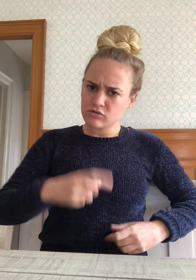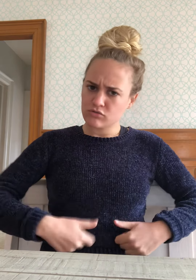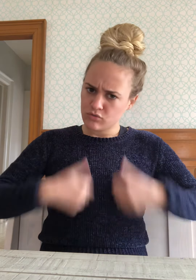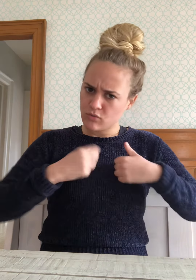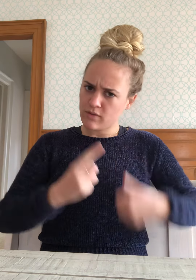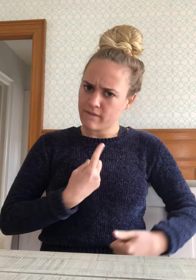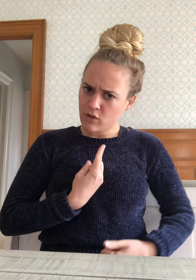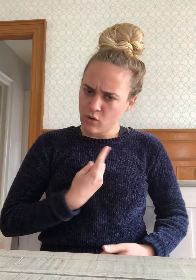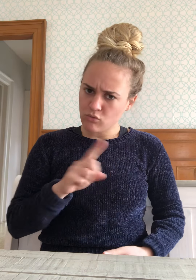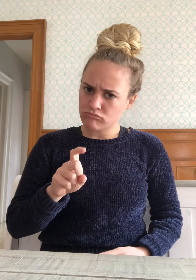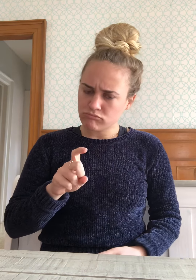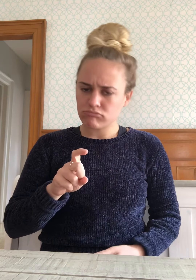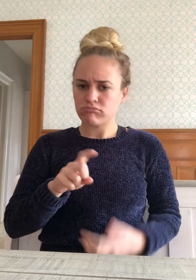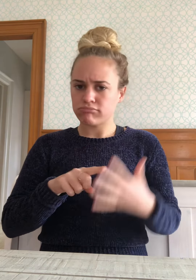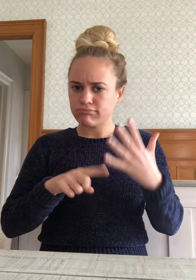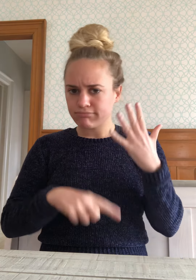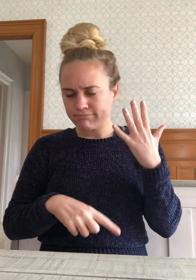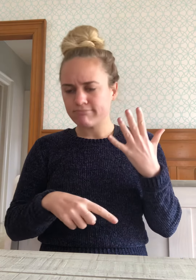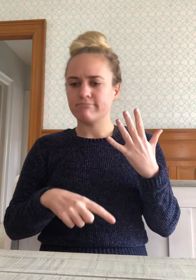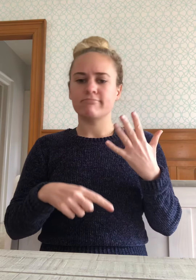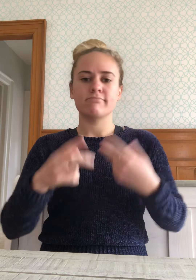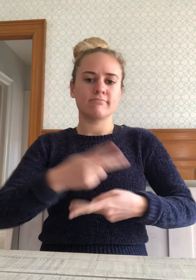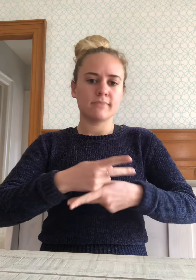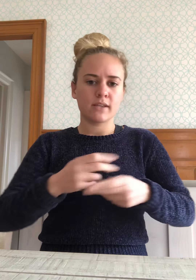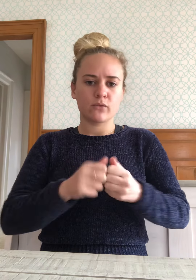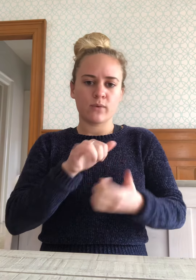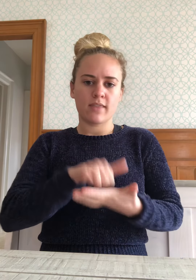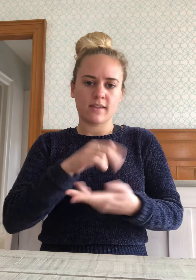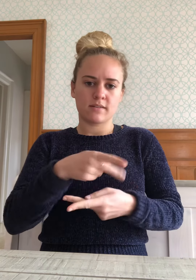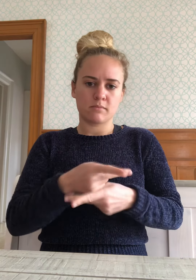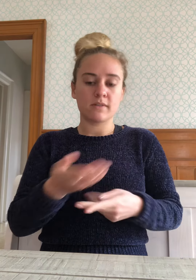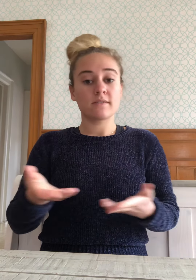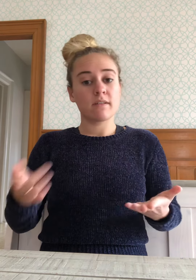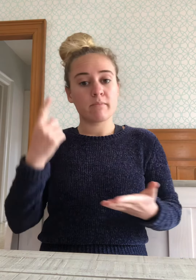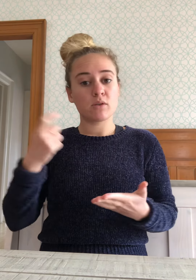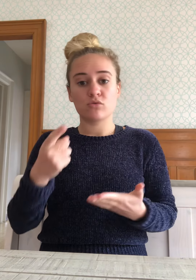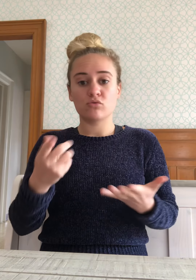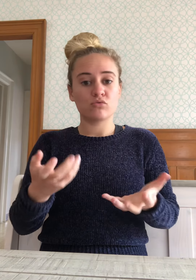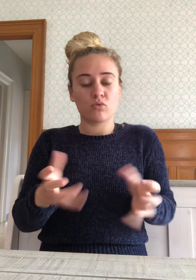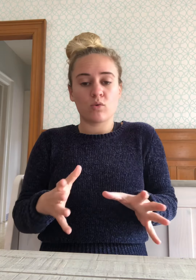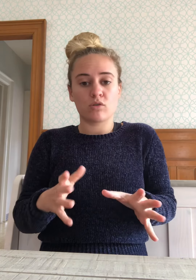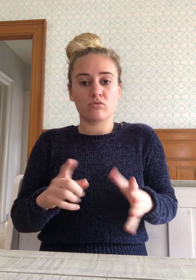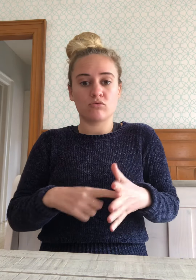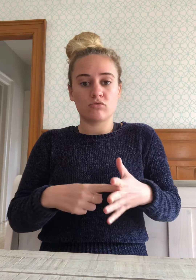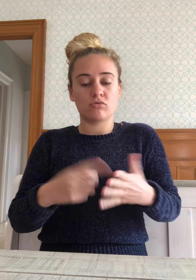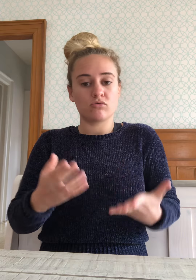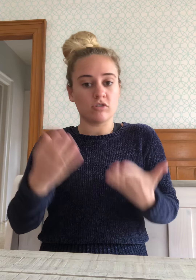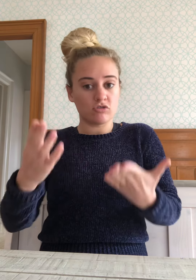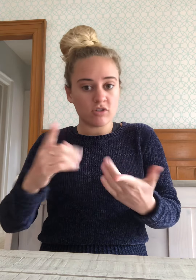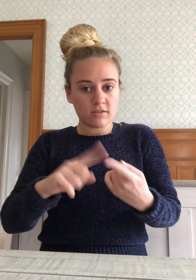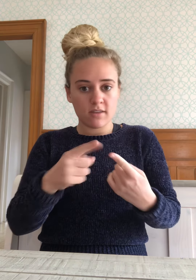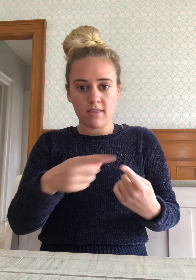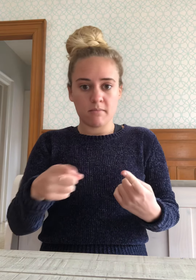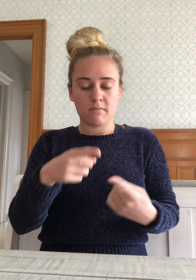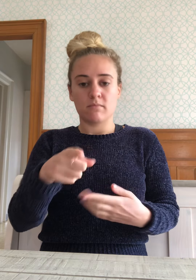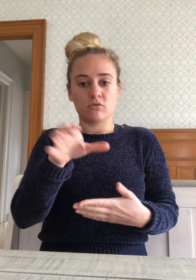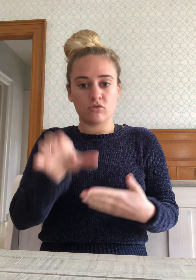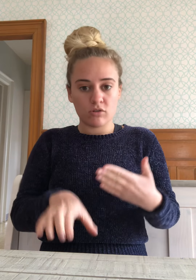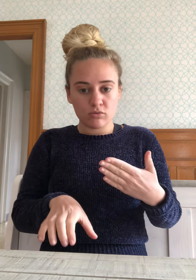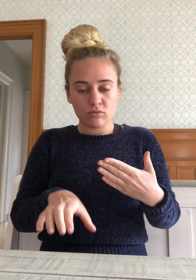it. You just want to be careful with those kinds of things because you don't want to start to be suggesting to them that you're concluding the problem is that